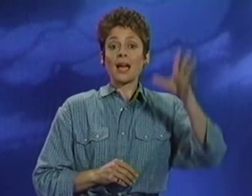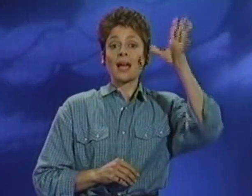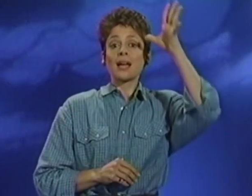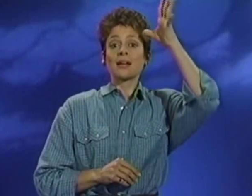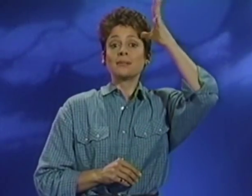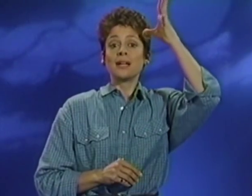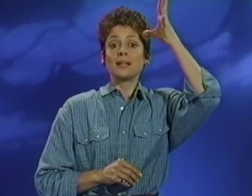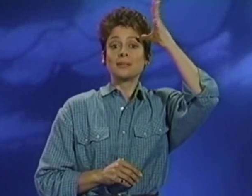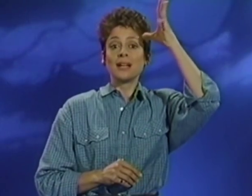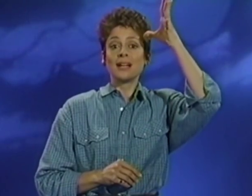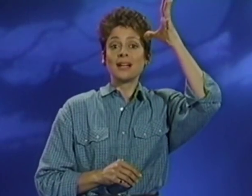Papa.